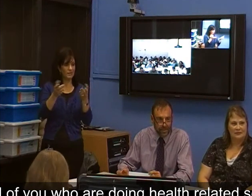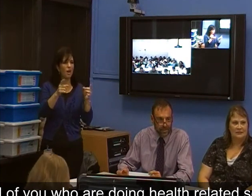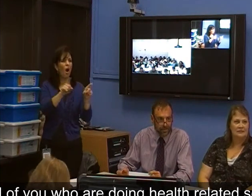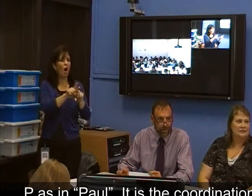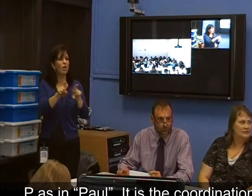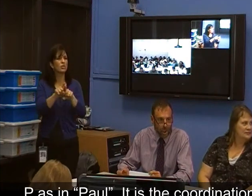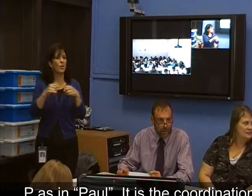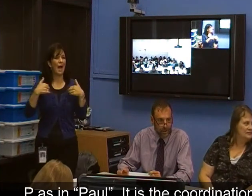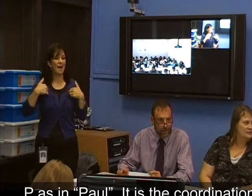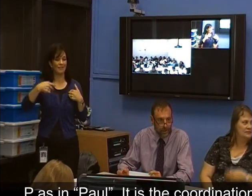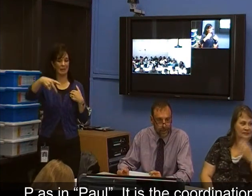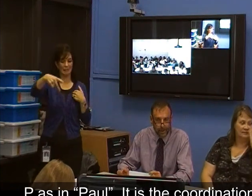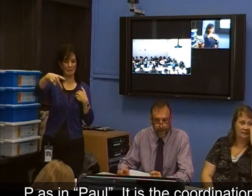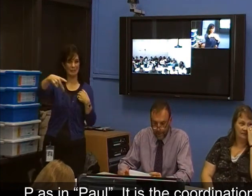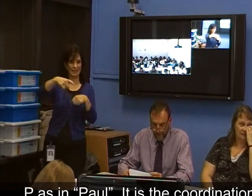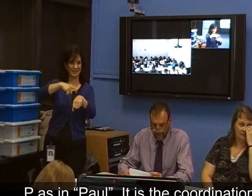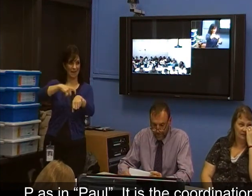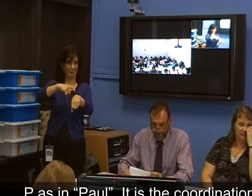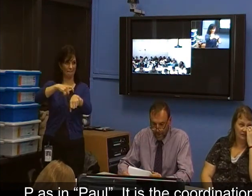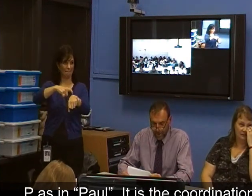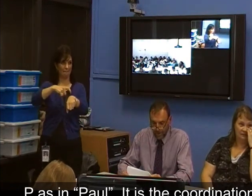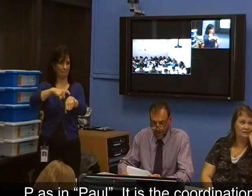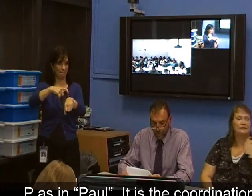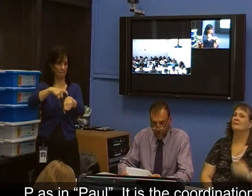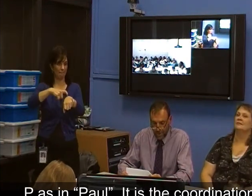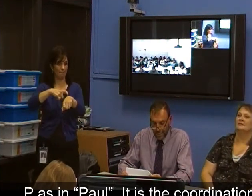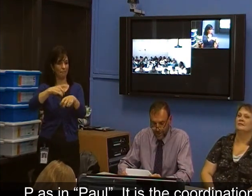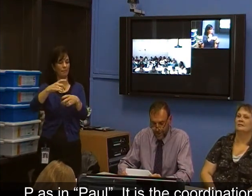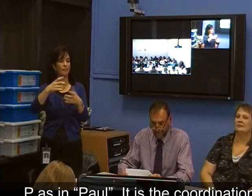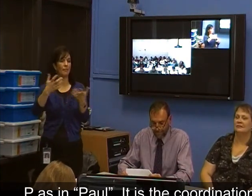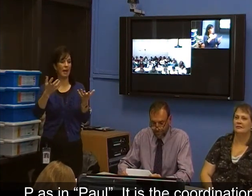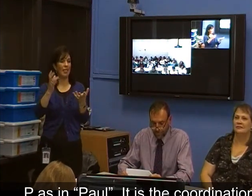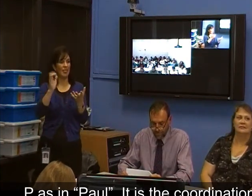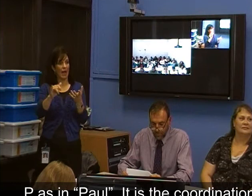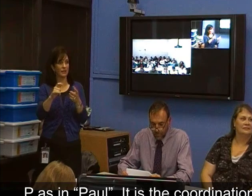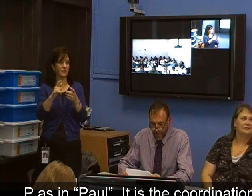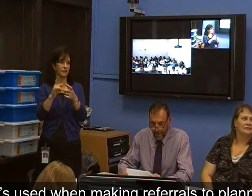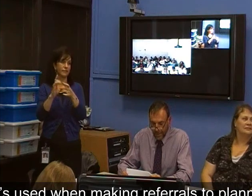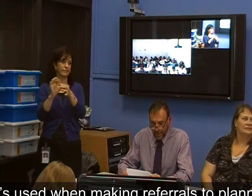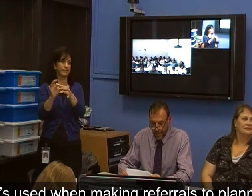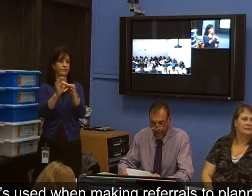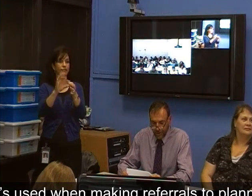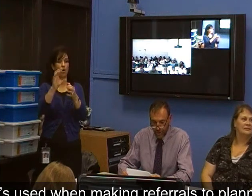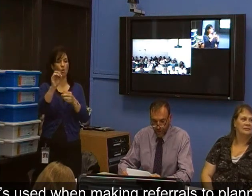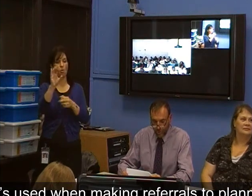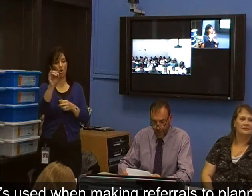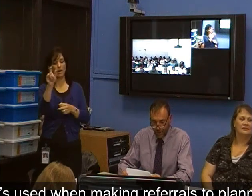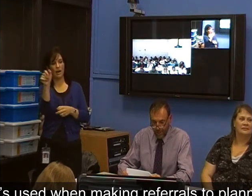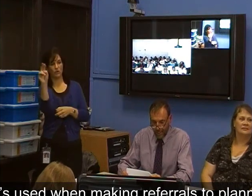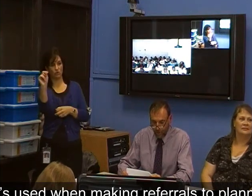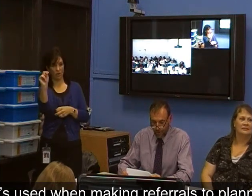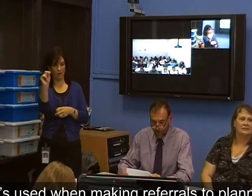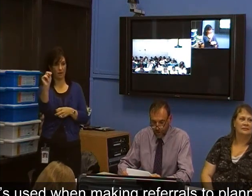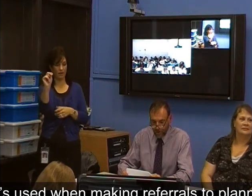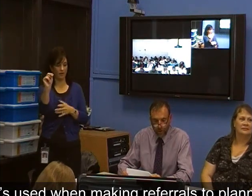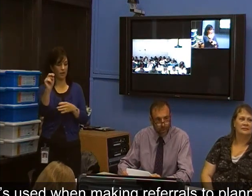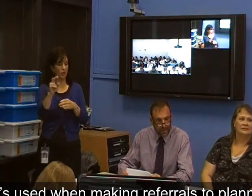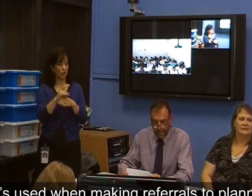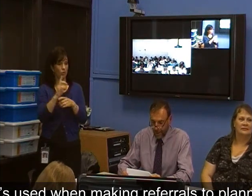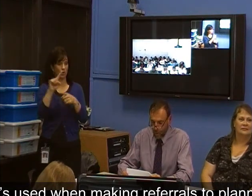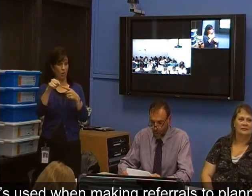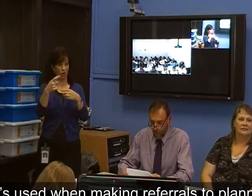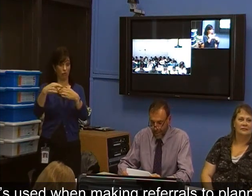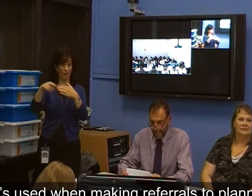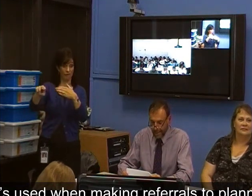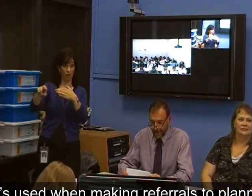is in call. It is the coordination. It's used when making referrals to planning